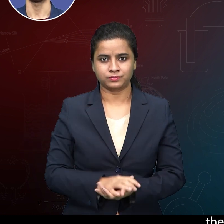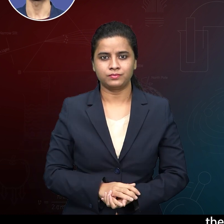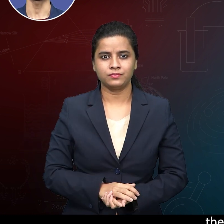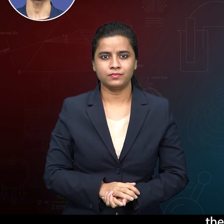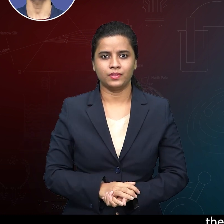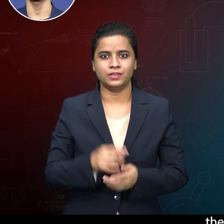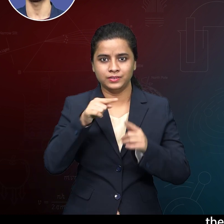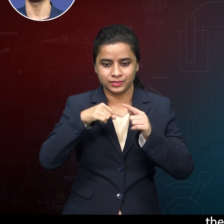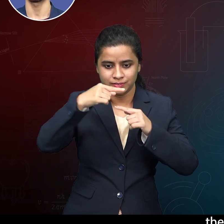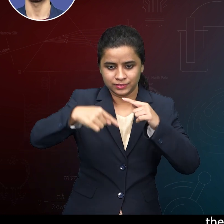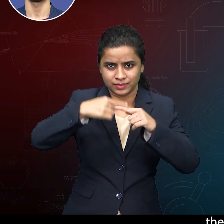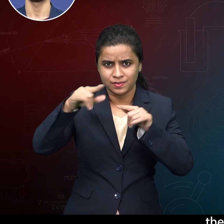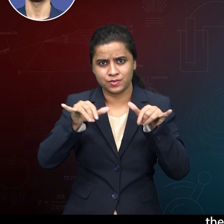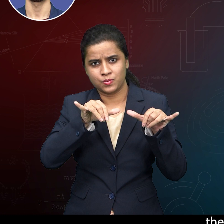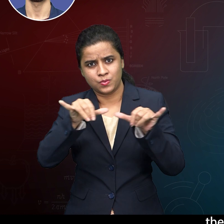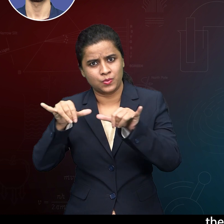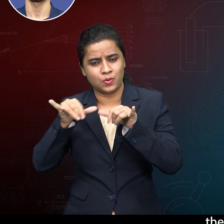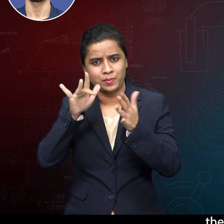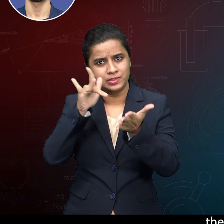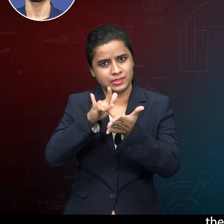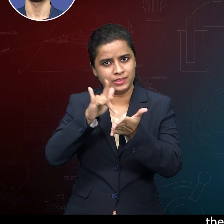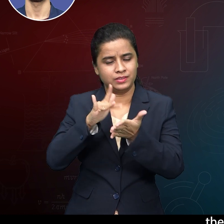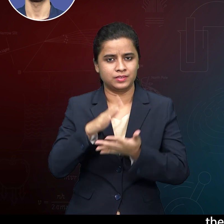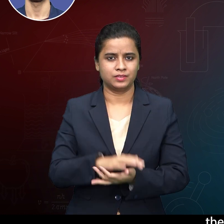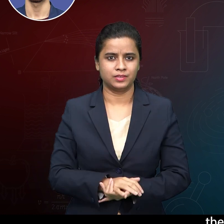the concentric circles